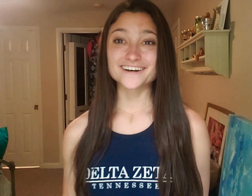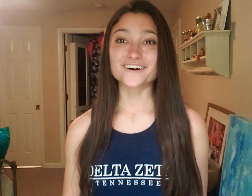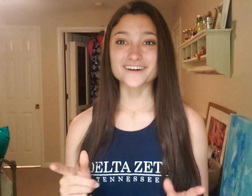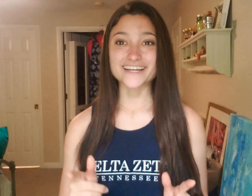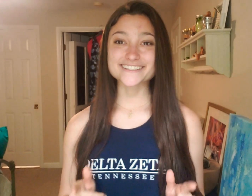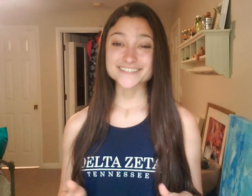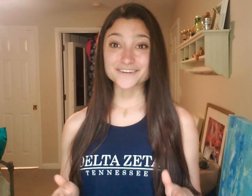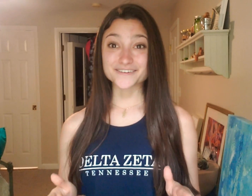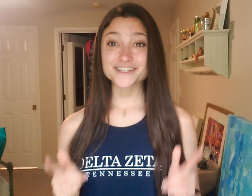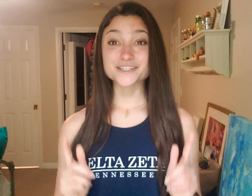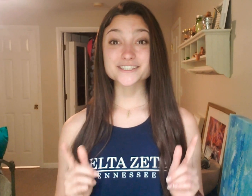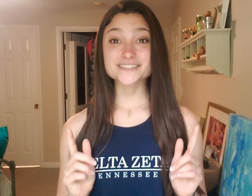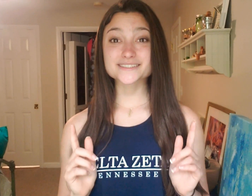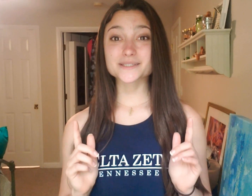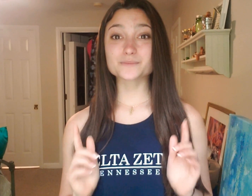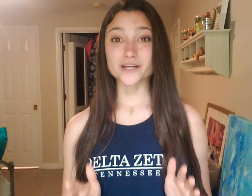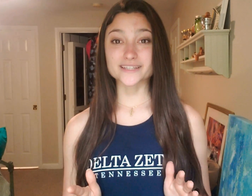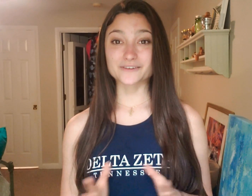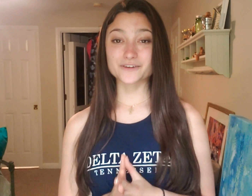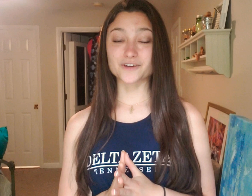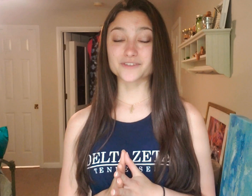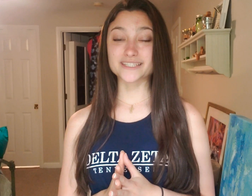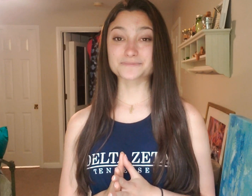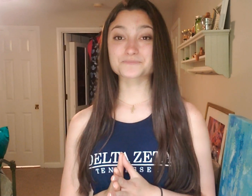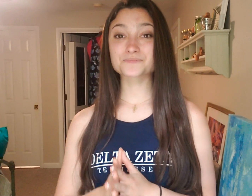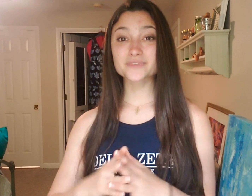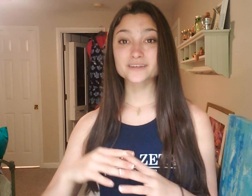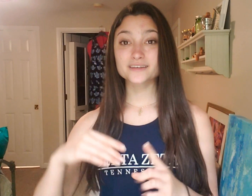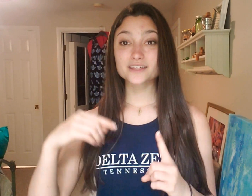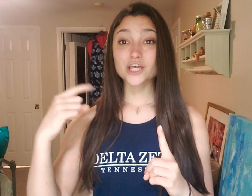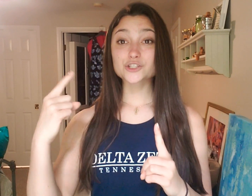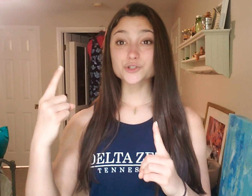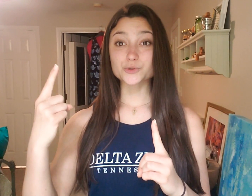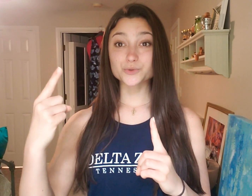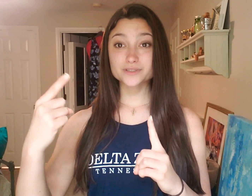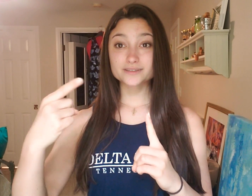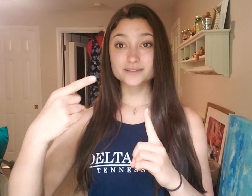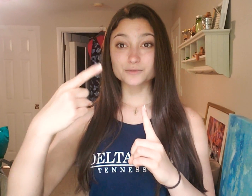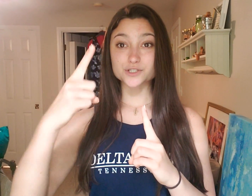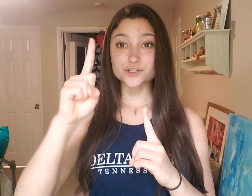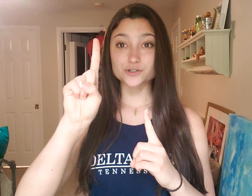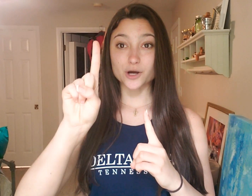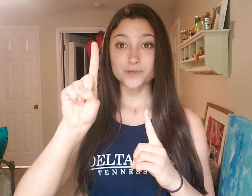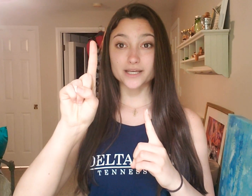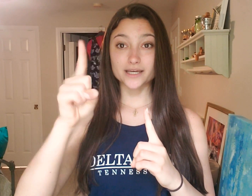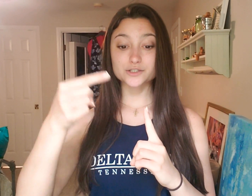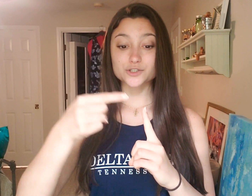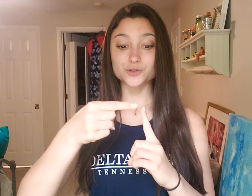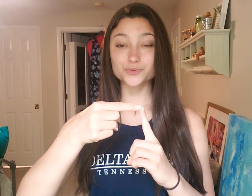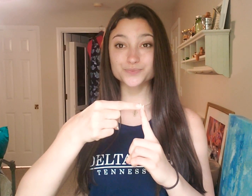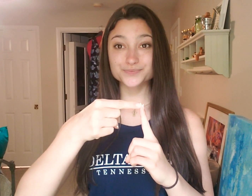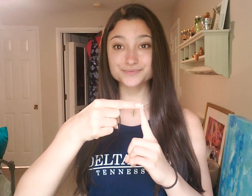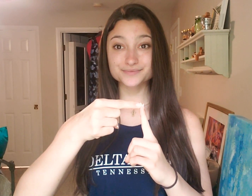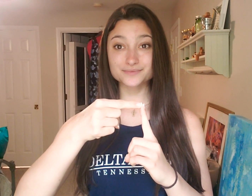All right, so here is the breakdown of everything. To, which is your dominant hand, to